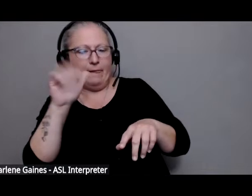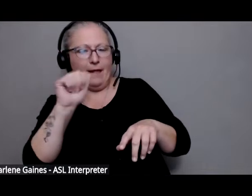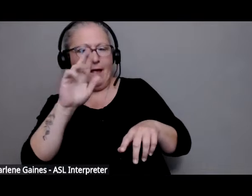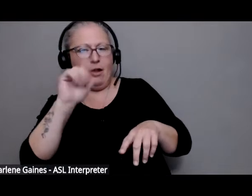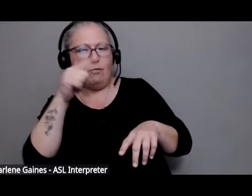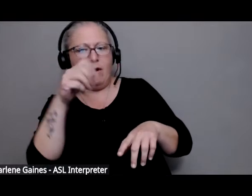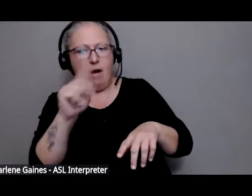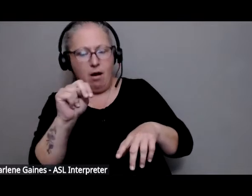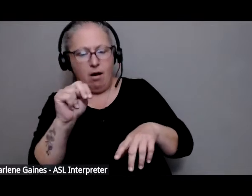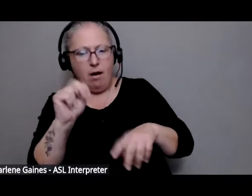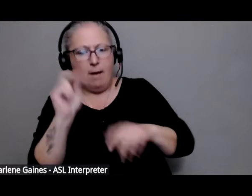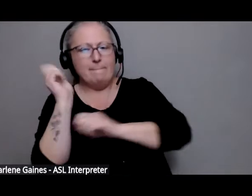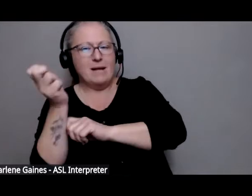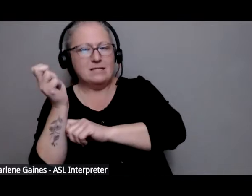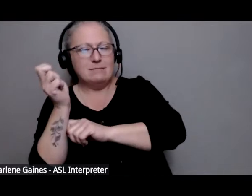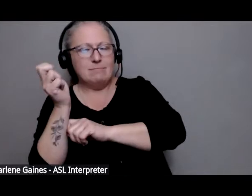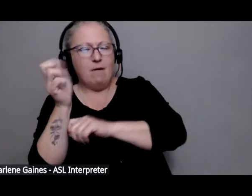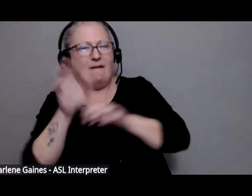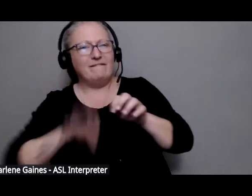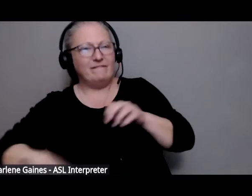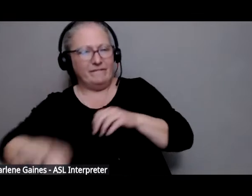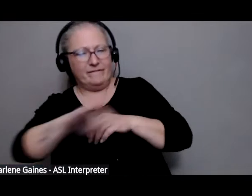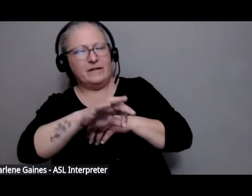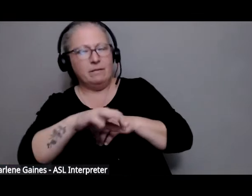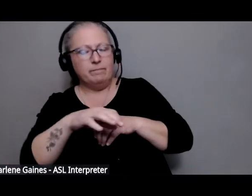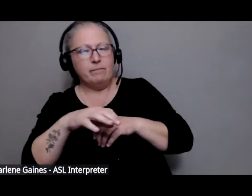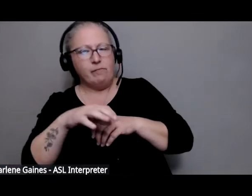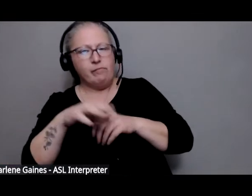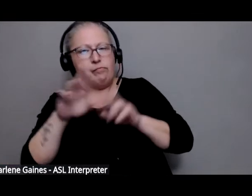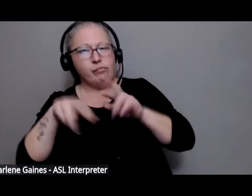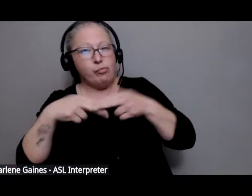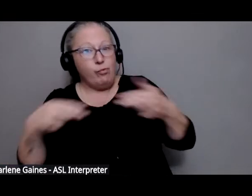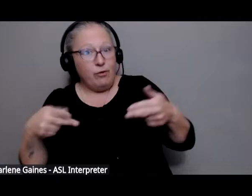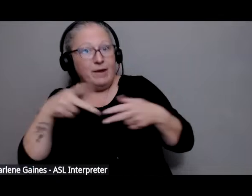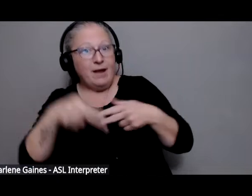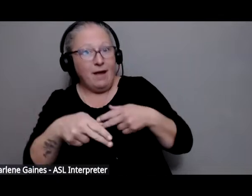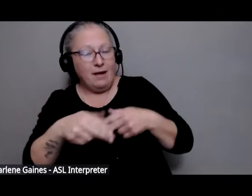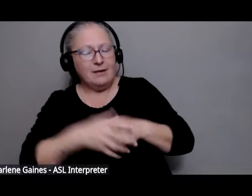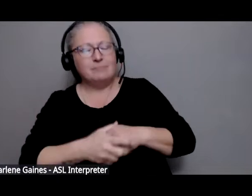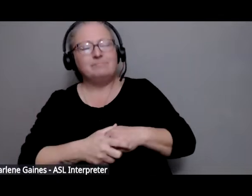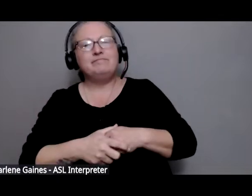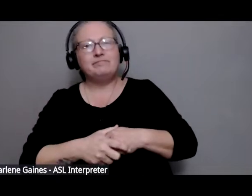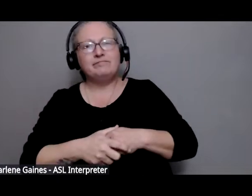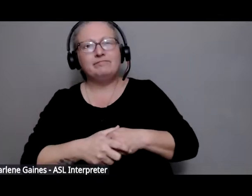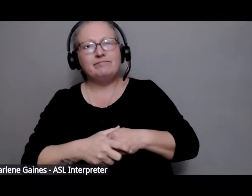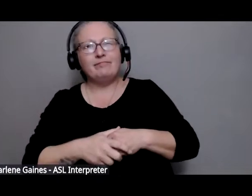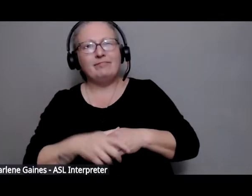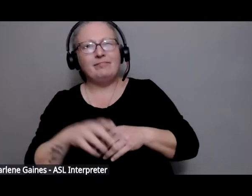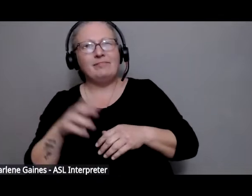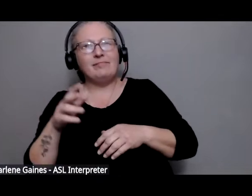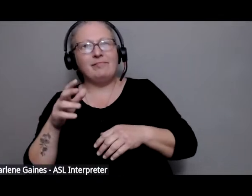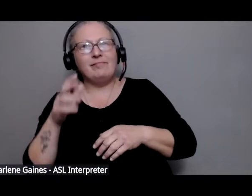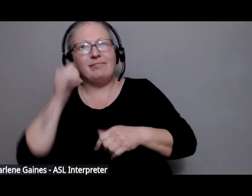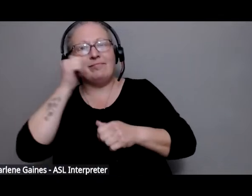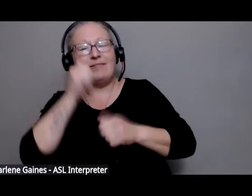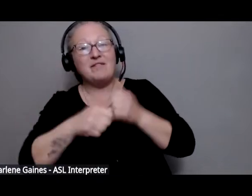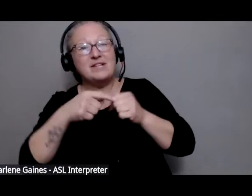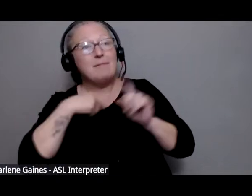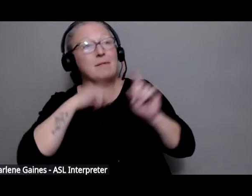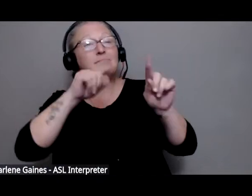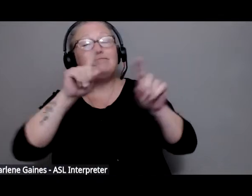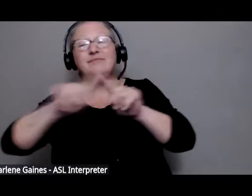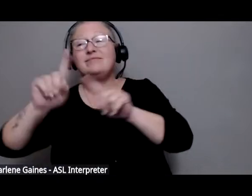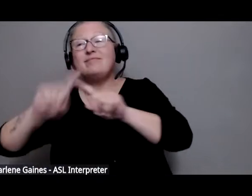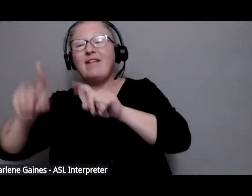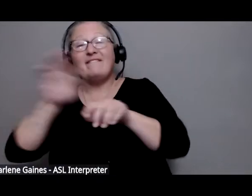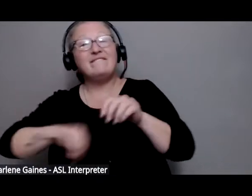Aragon baseball field ribbon cutting. It just like whenever I go to the different fields, it just reminds